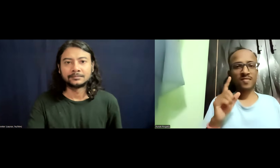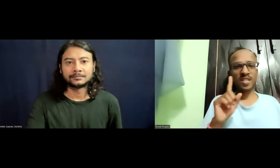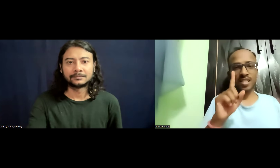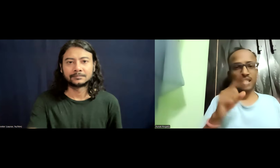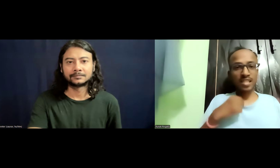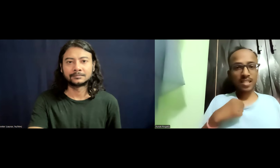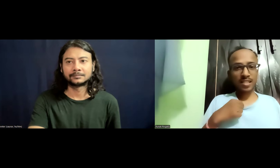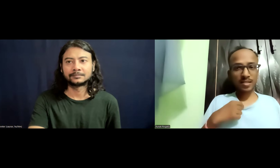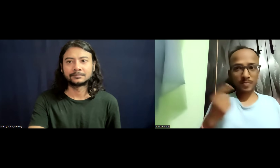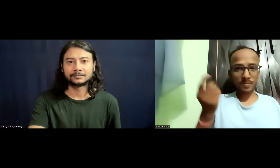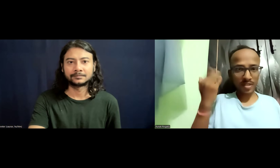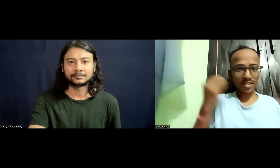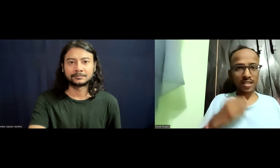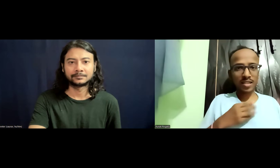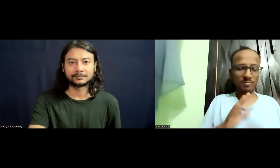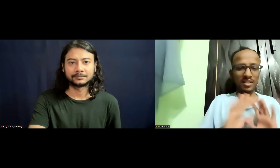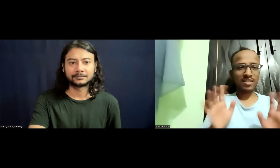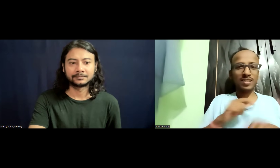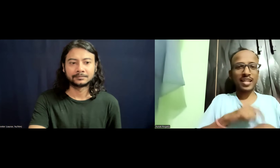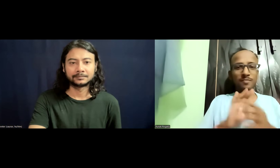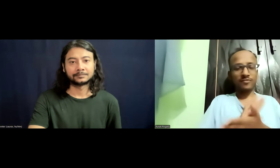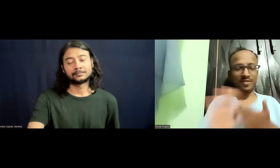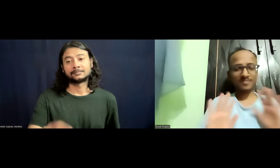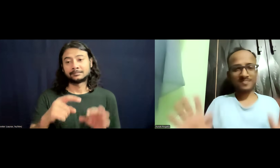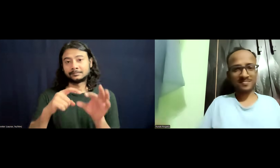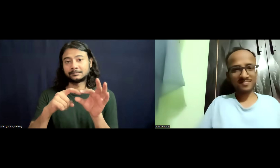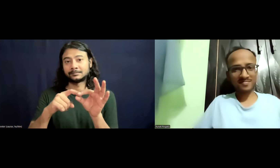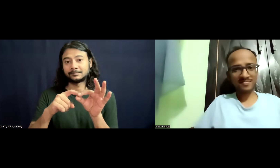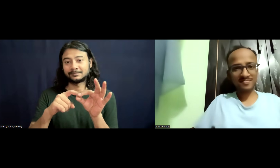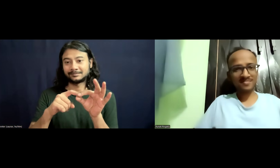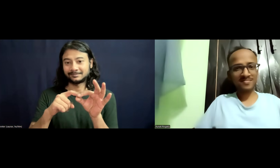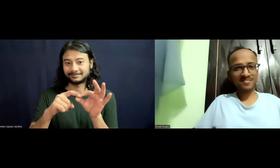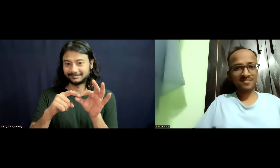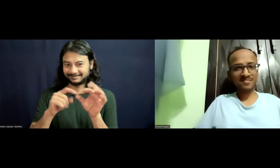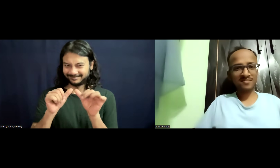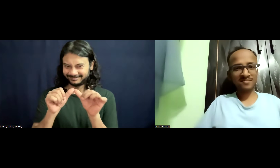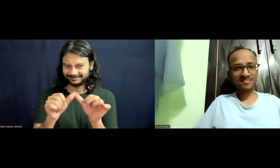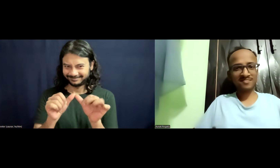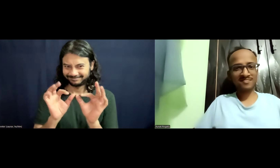So I hope that answers your question. So thank you very much.